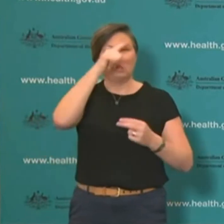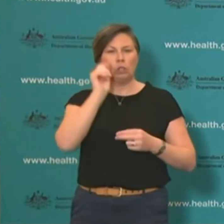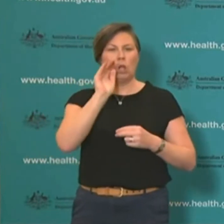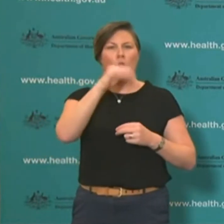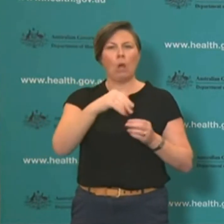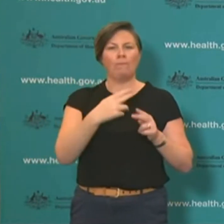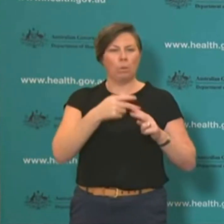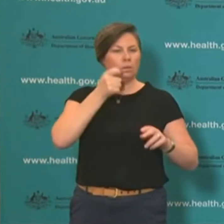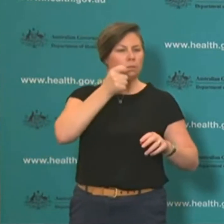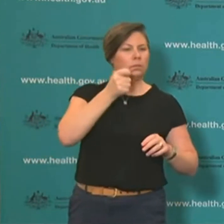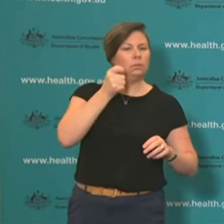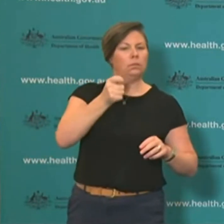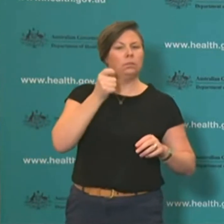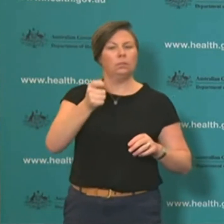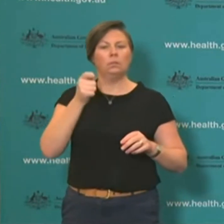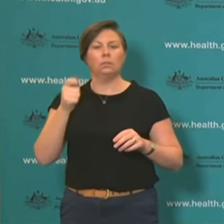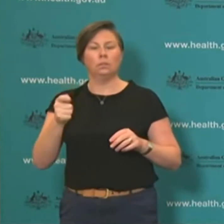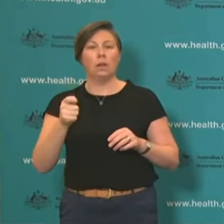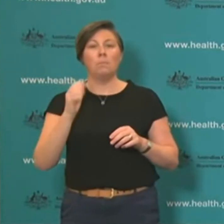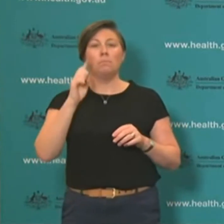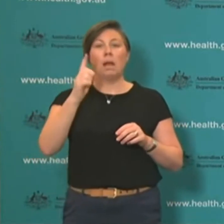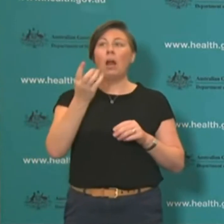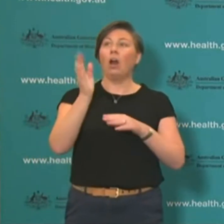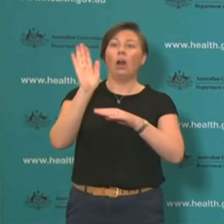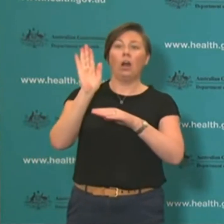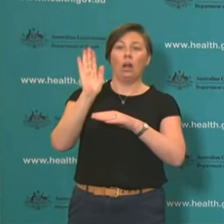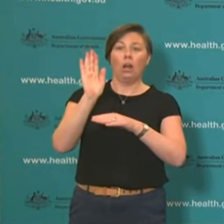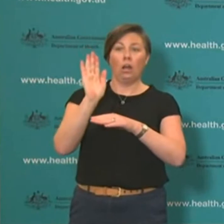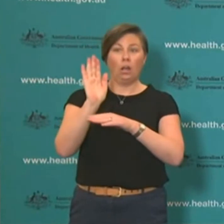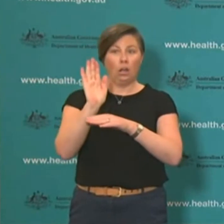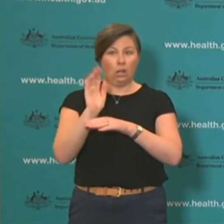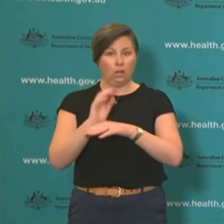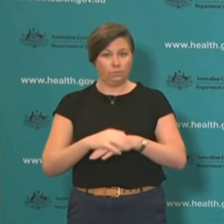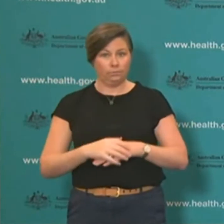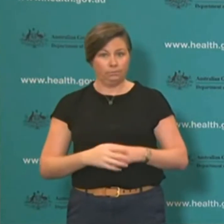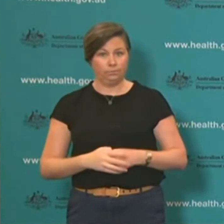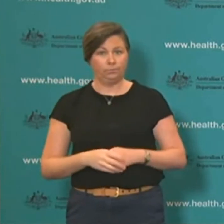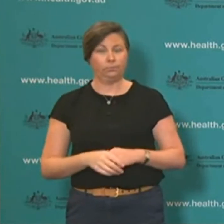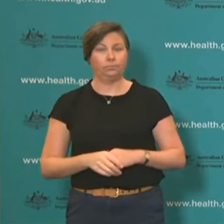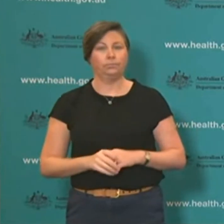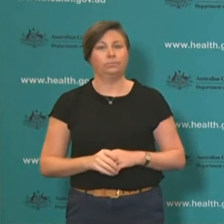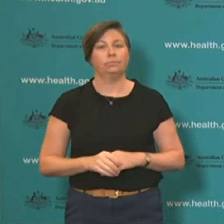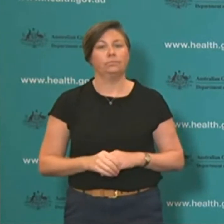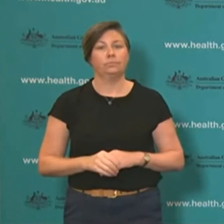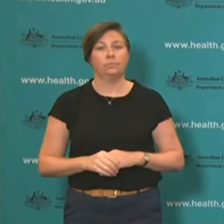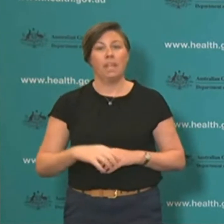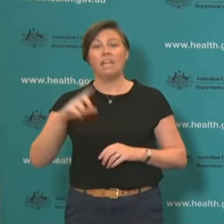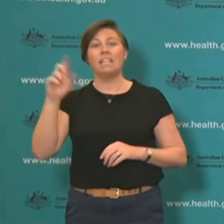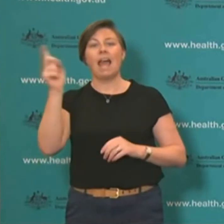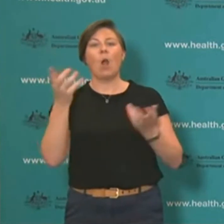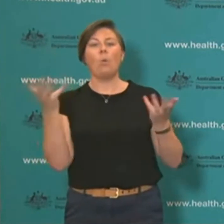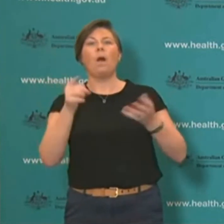areas of Australia now where there is no community transmission of COVID-19, the Aged Care Quality and Safety Commission is now conducting